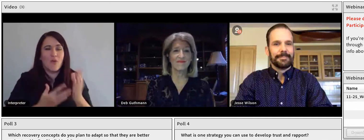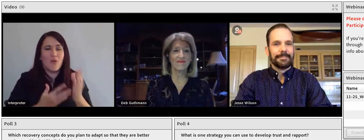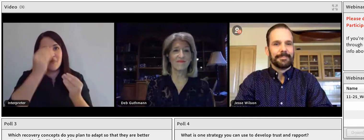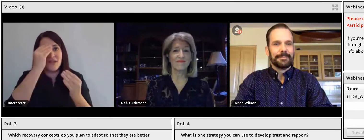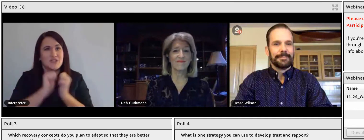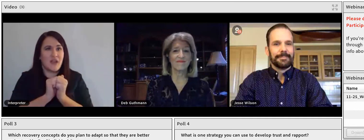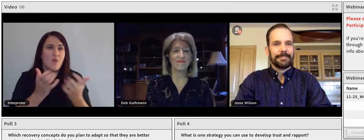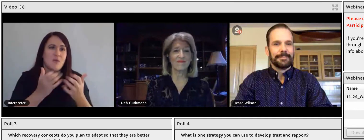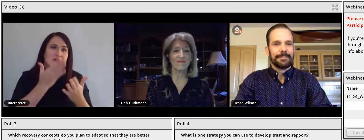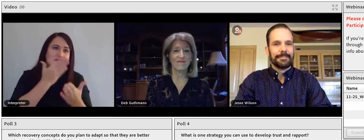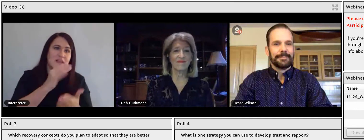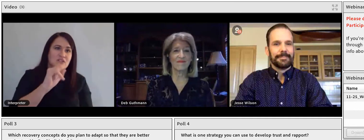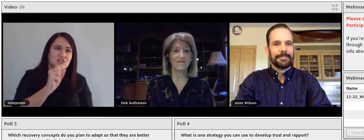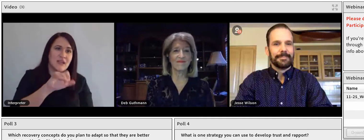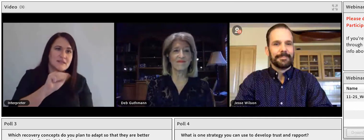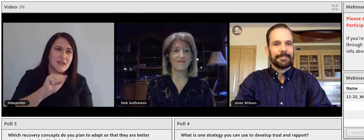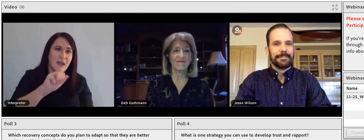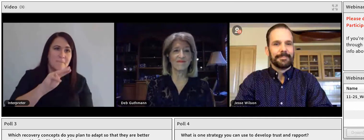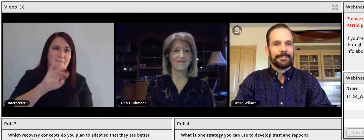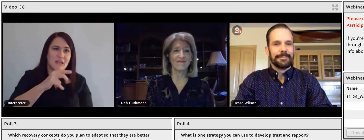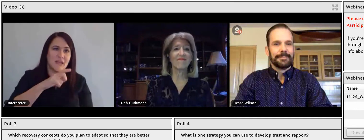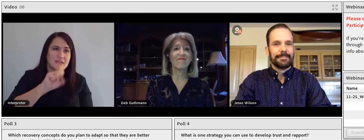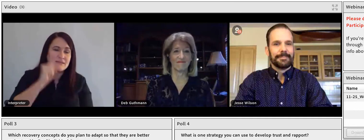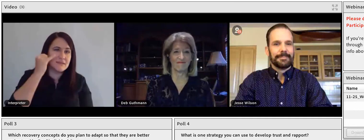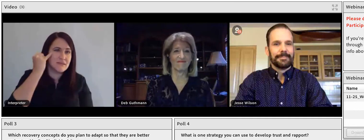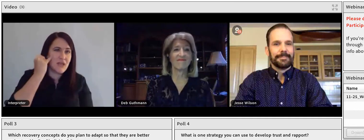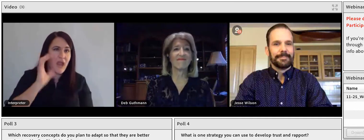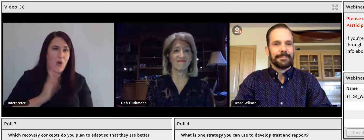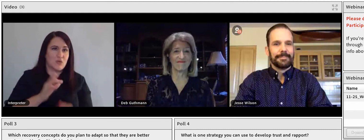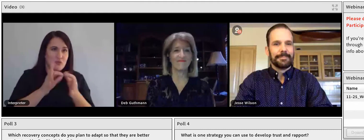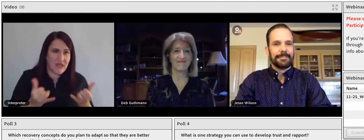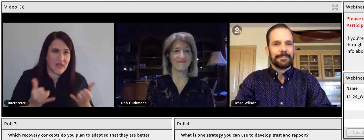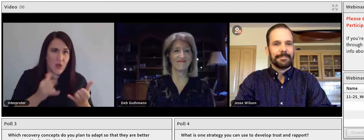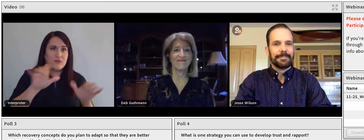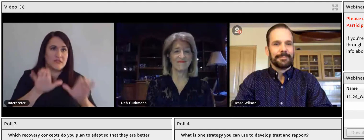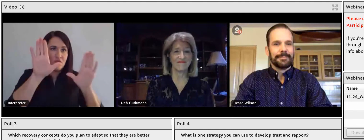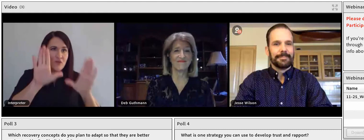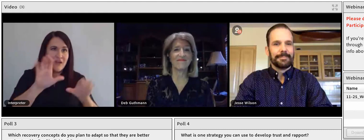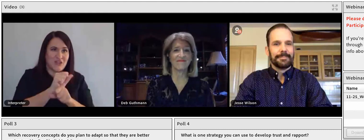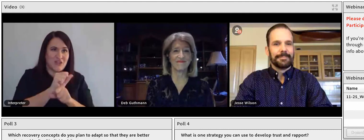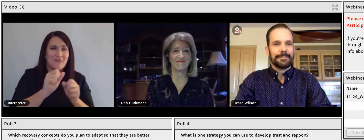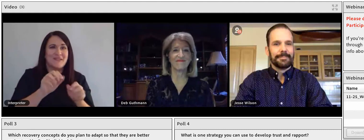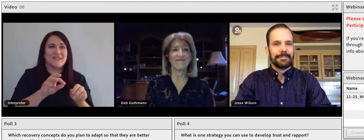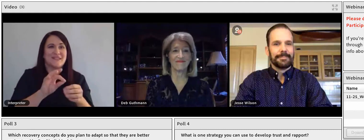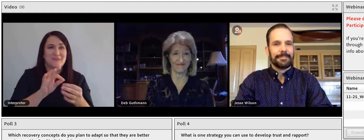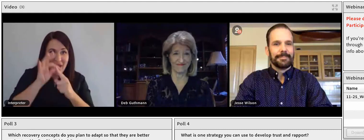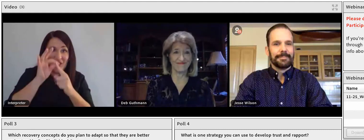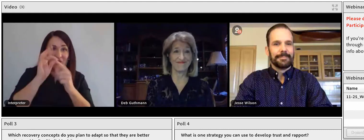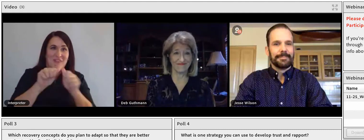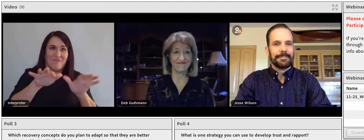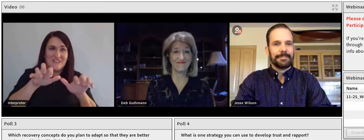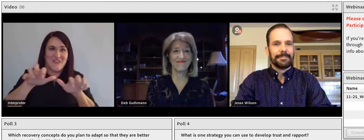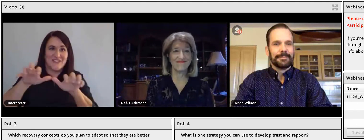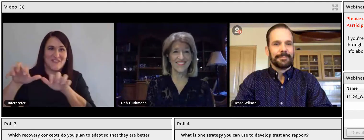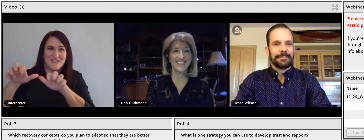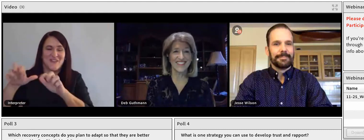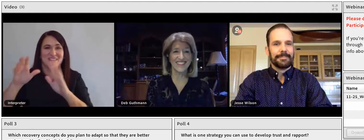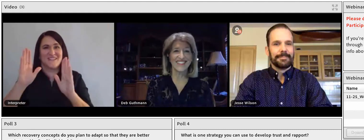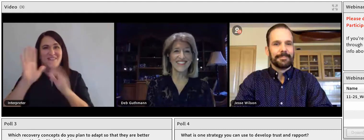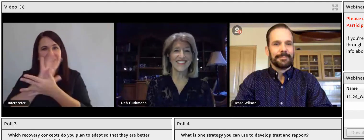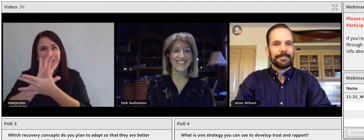want to thank Jessica Mingus, our interpreter today, who's done a great job, especially with freezing frames and lots of